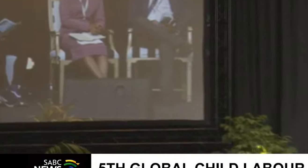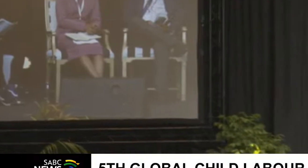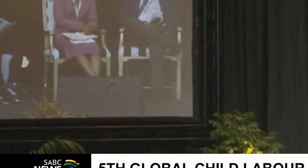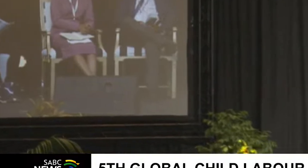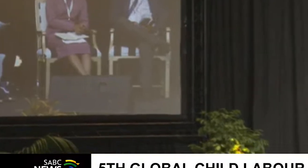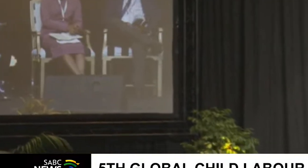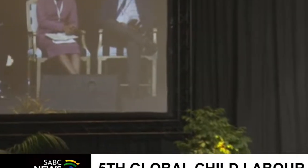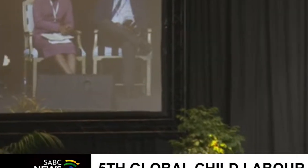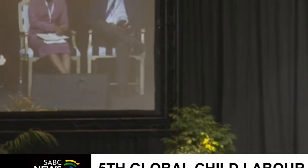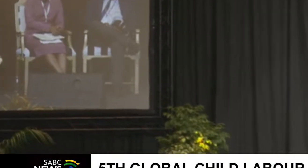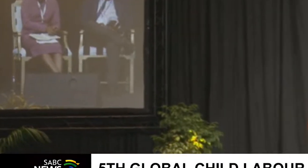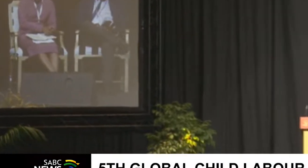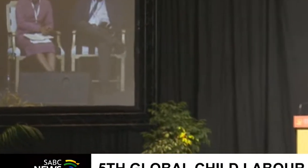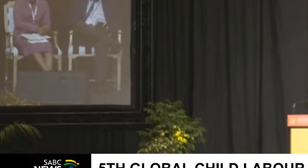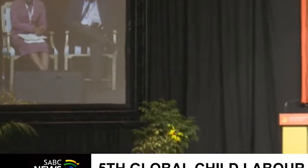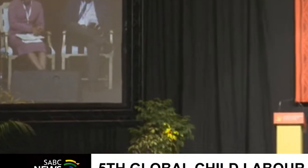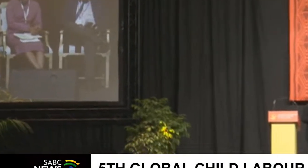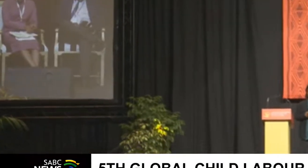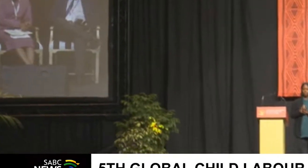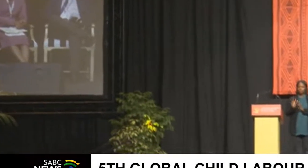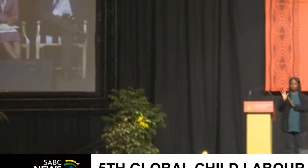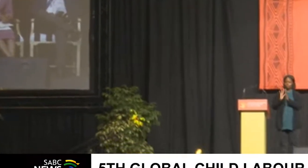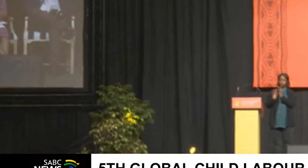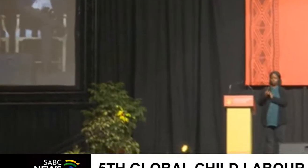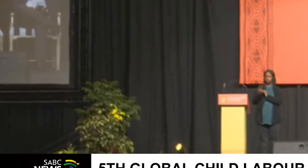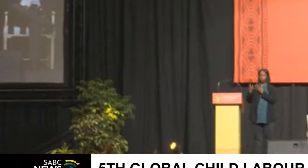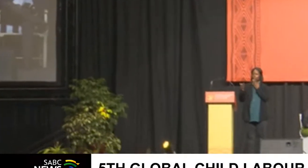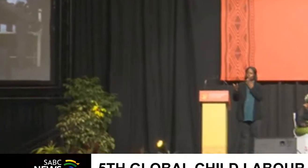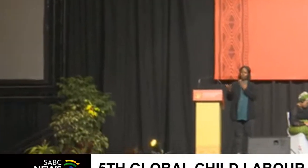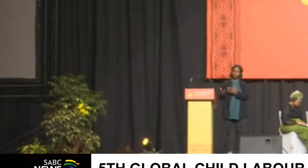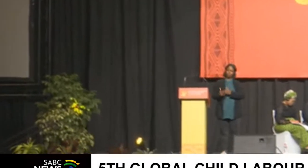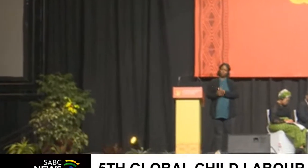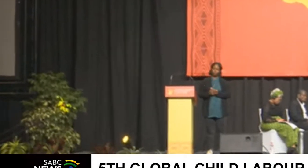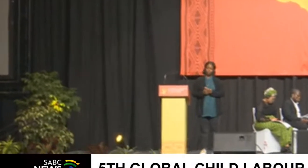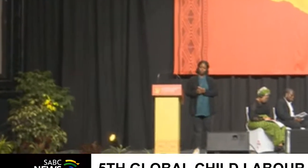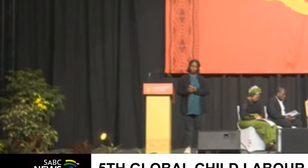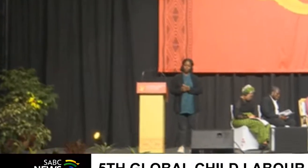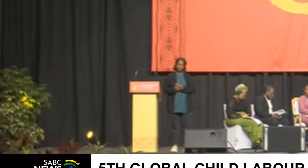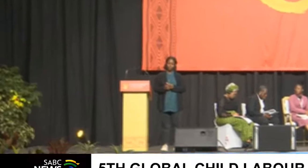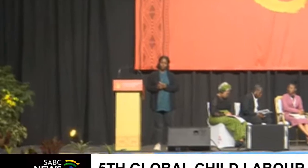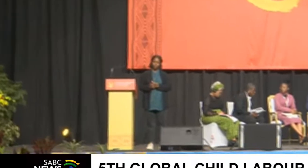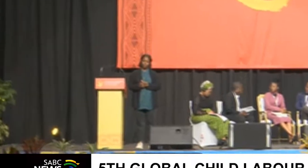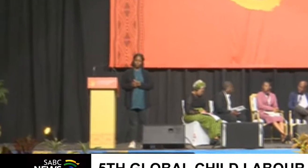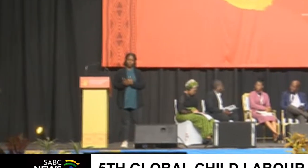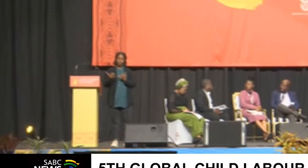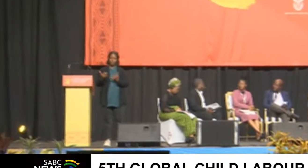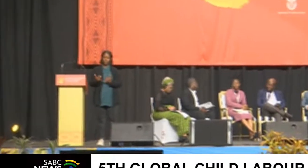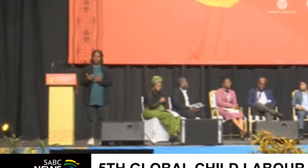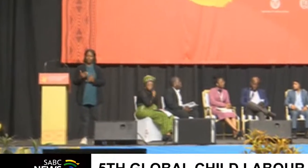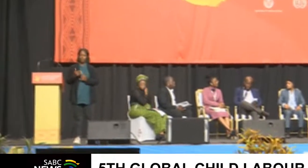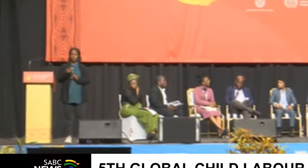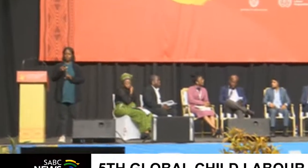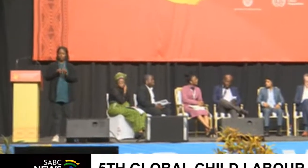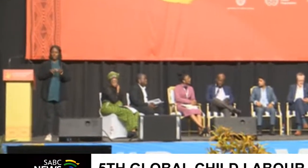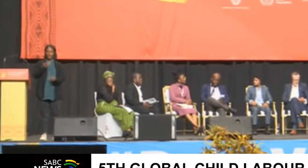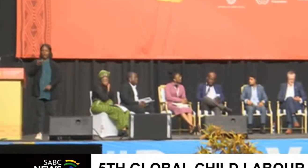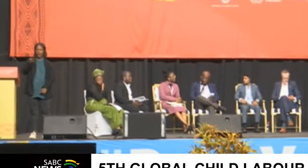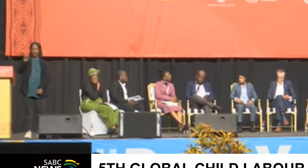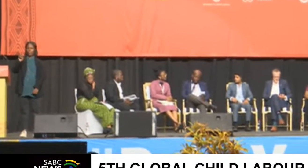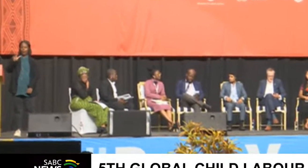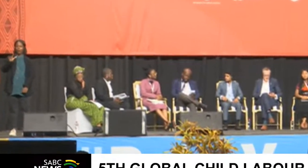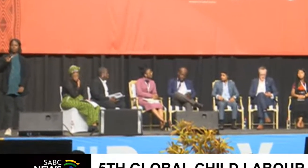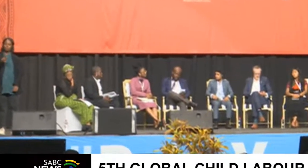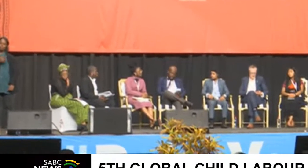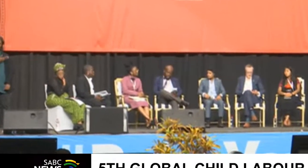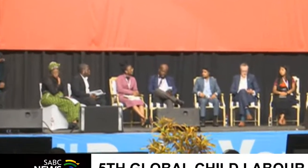much for those responses. And I just want to go to Amalal.